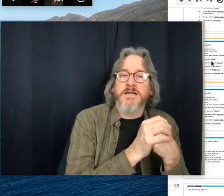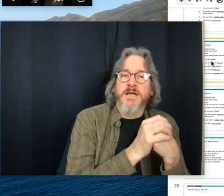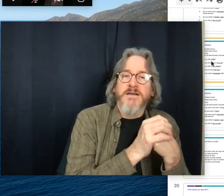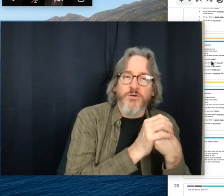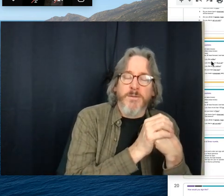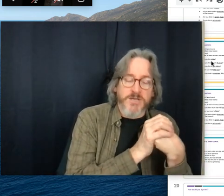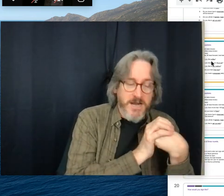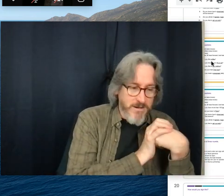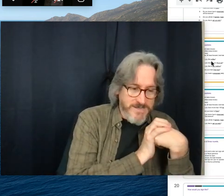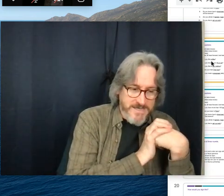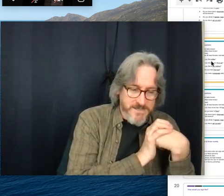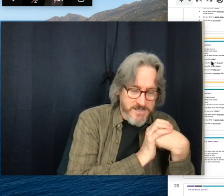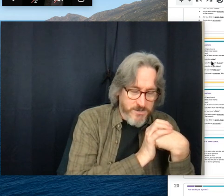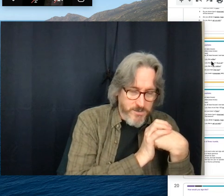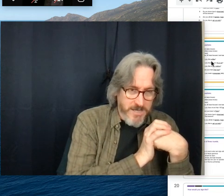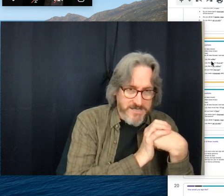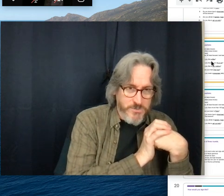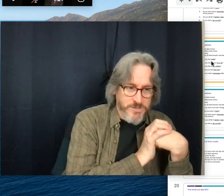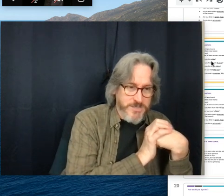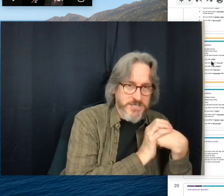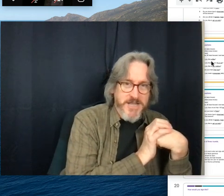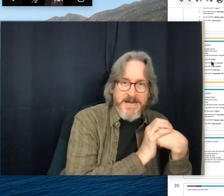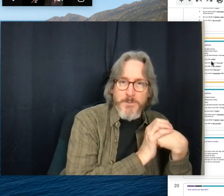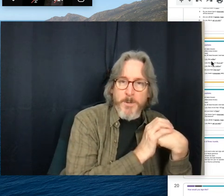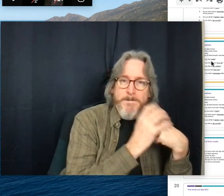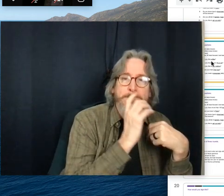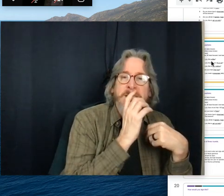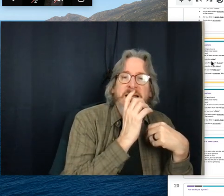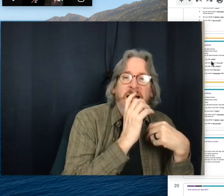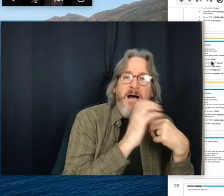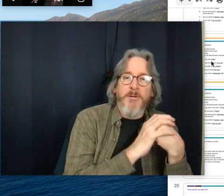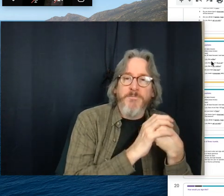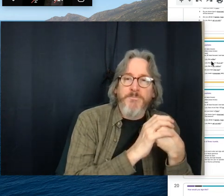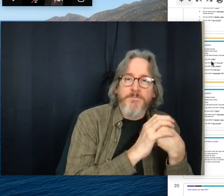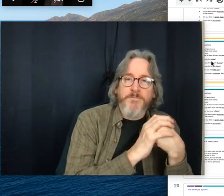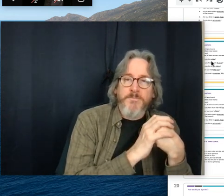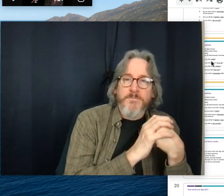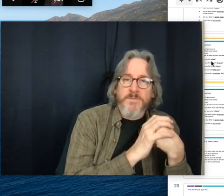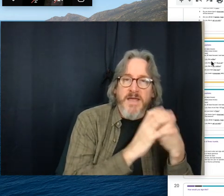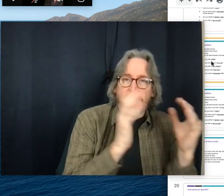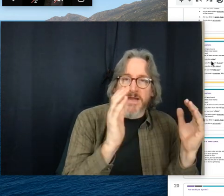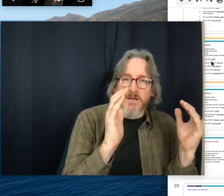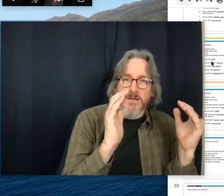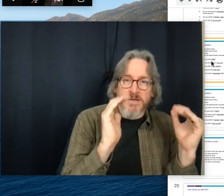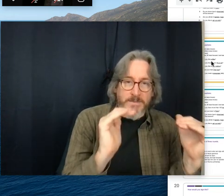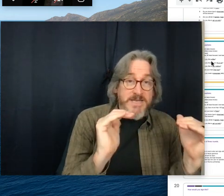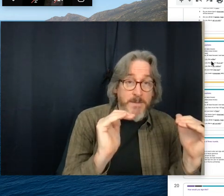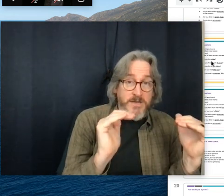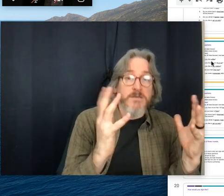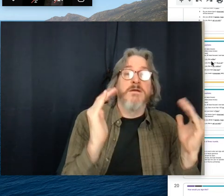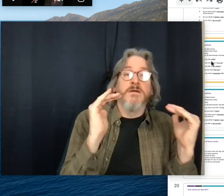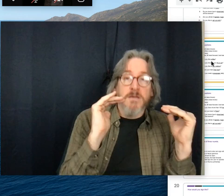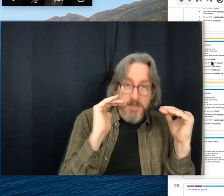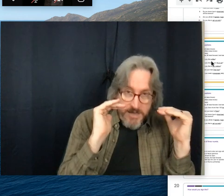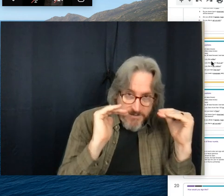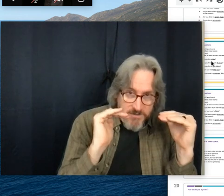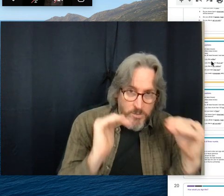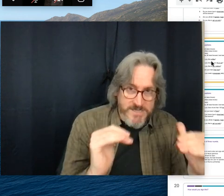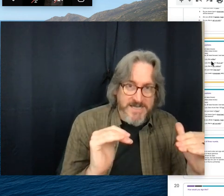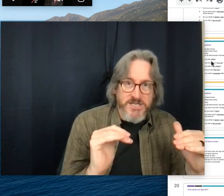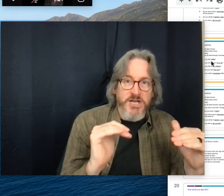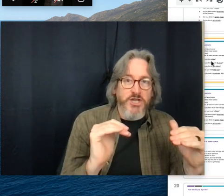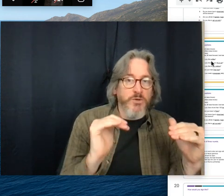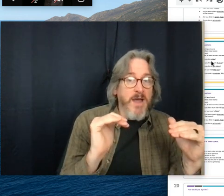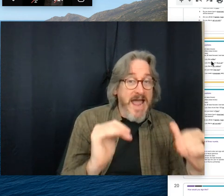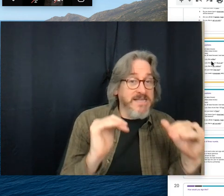object. If you remember diagramming sentences, although a lot of schools don't teach that anymore. And then name the topic.